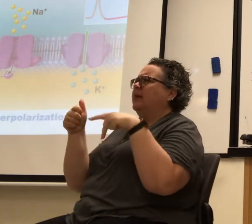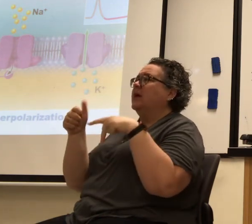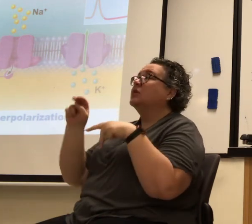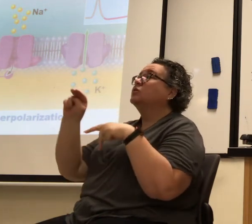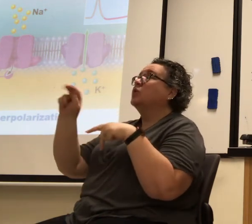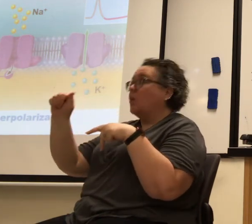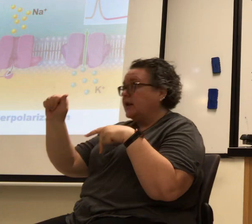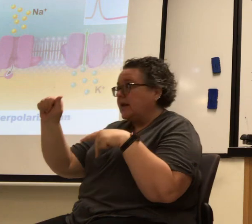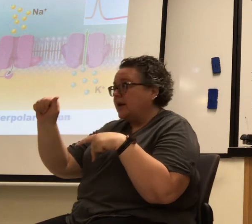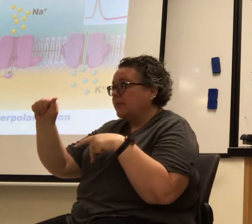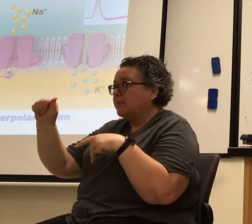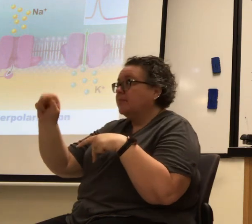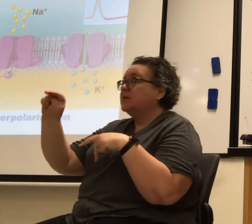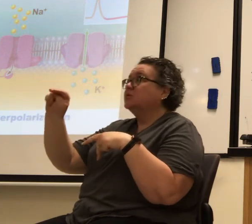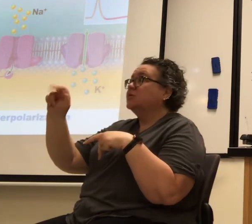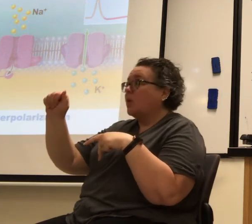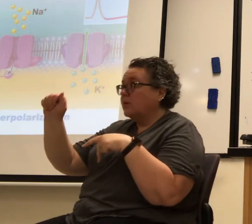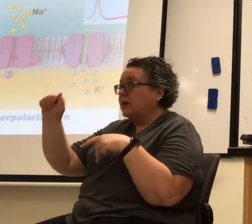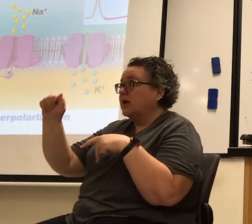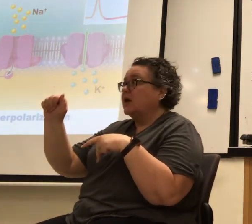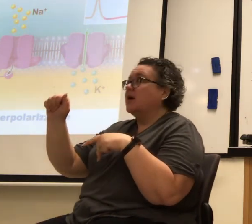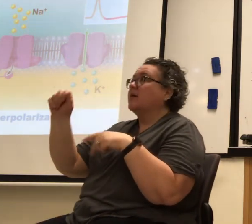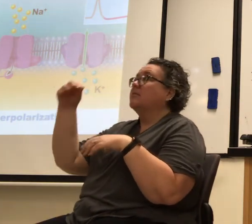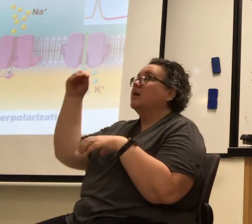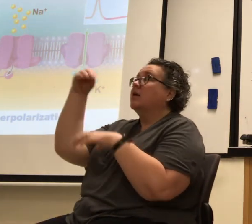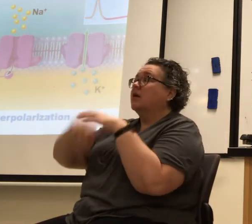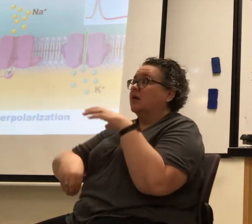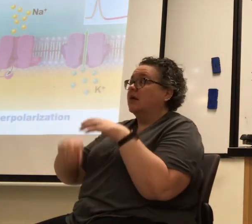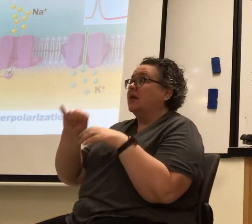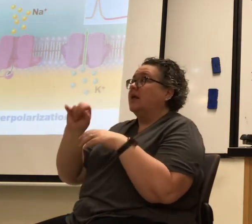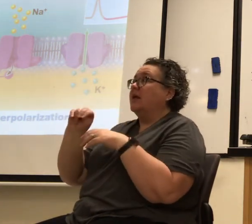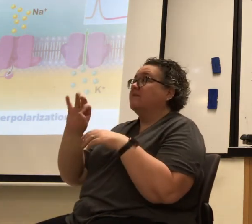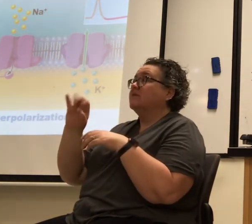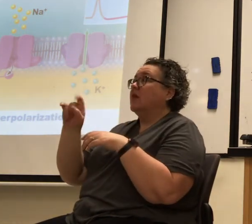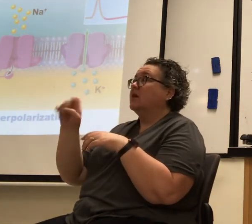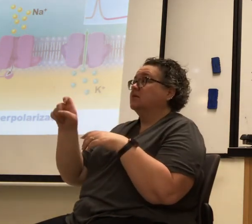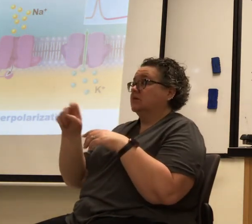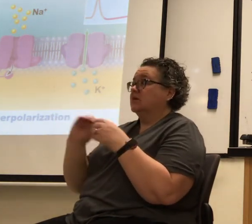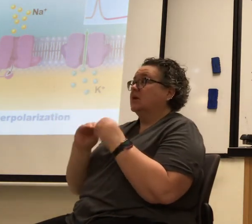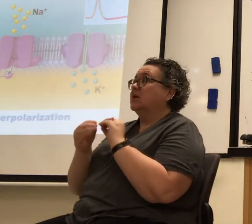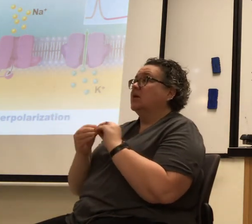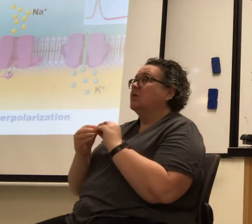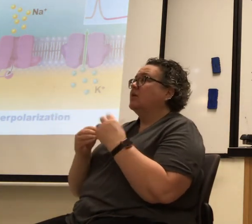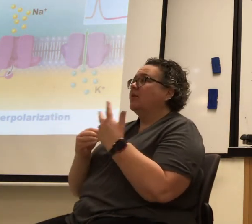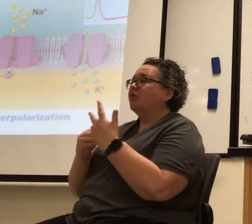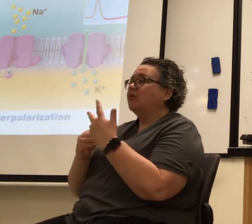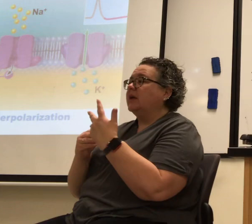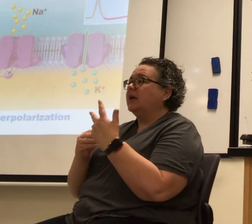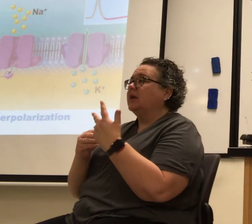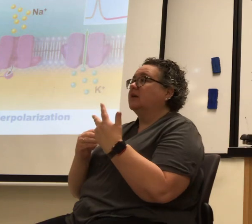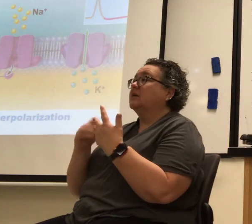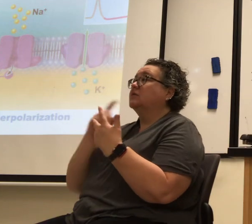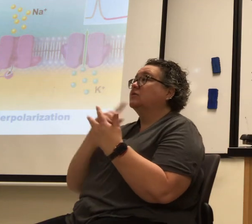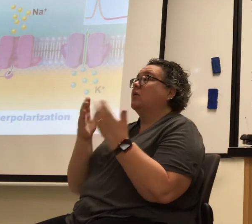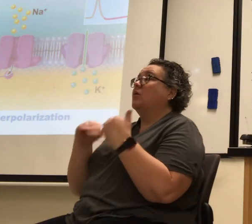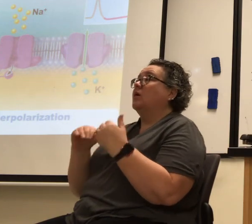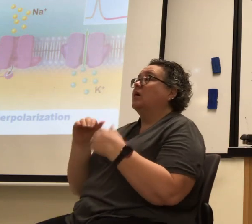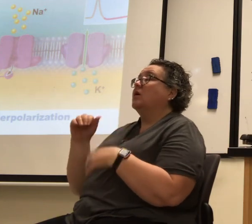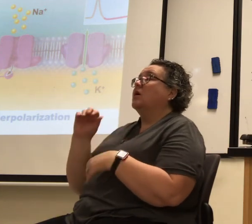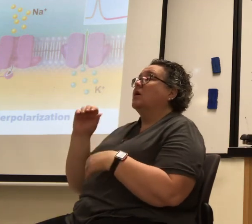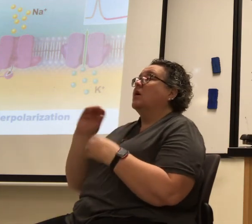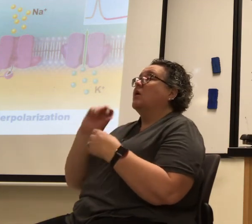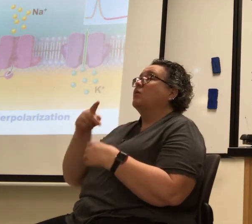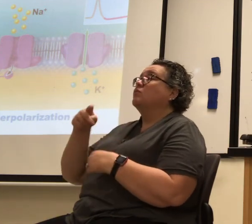Sodium. Yeah, sodium influx. The permeability of sodium is really low. Okay, for repolarization,